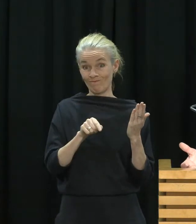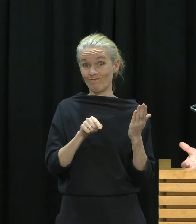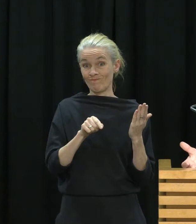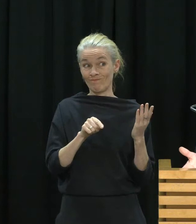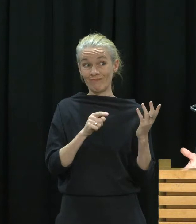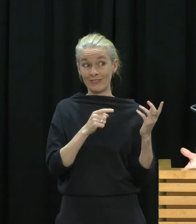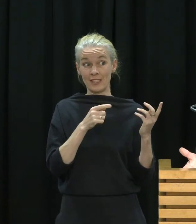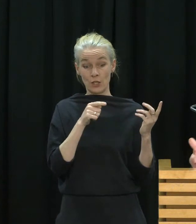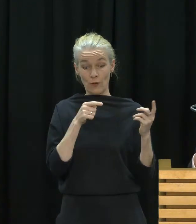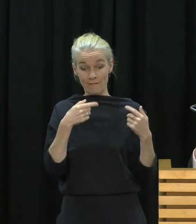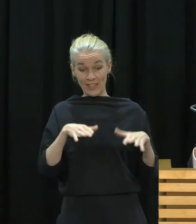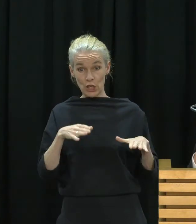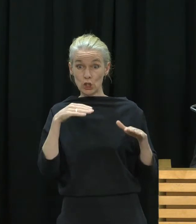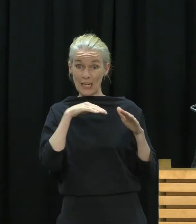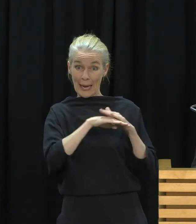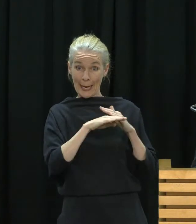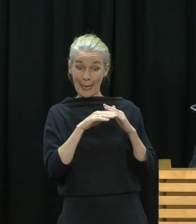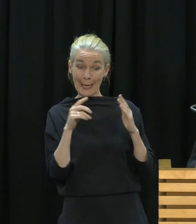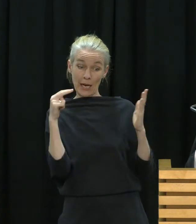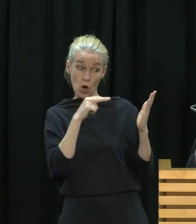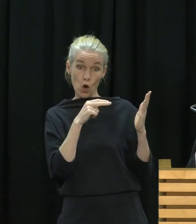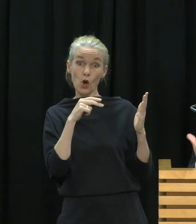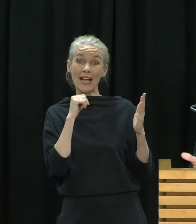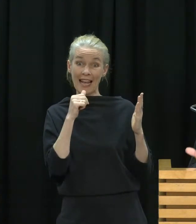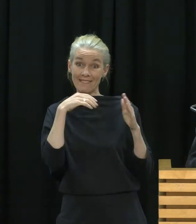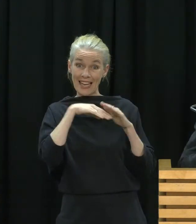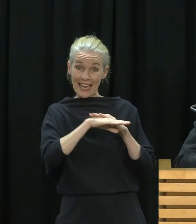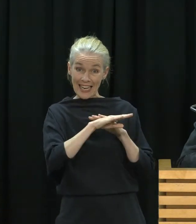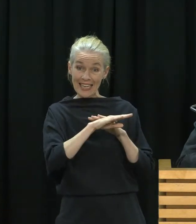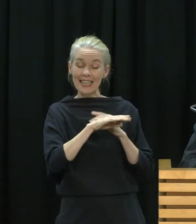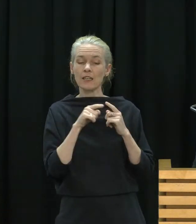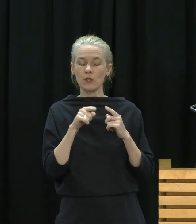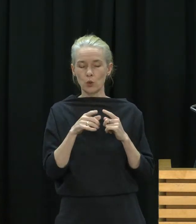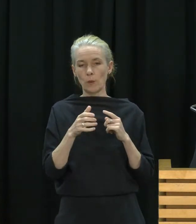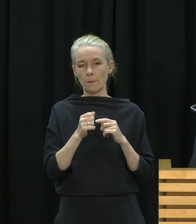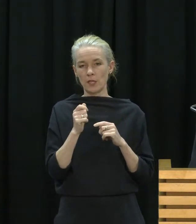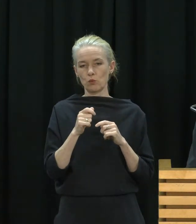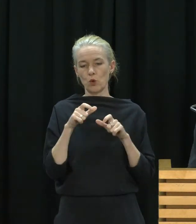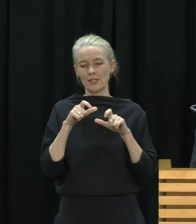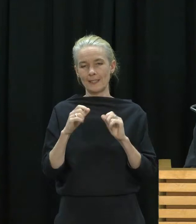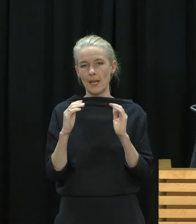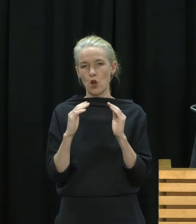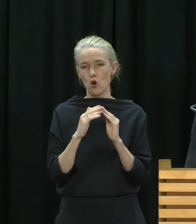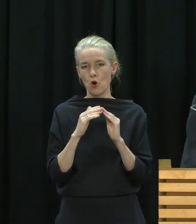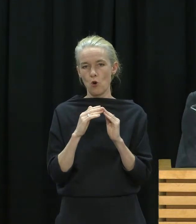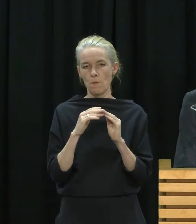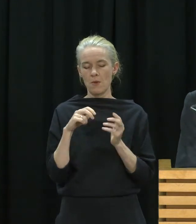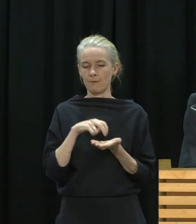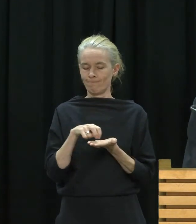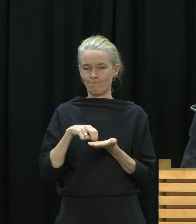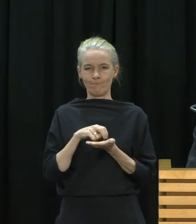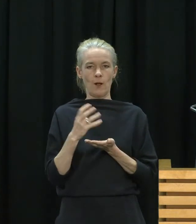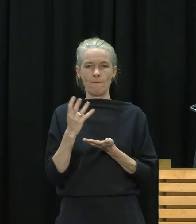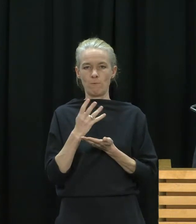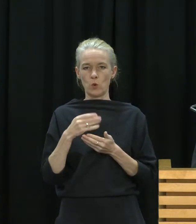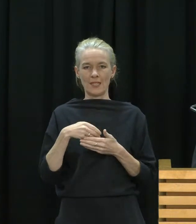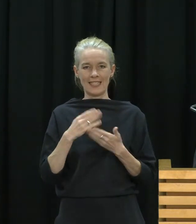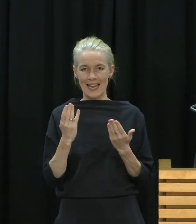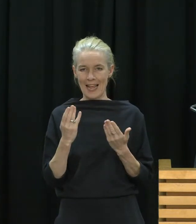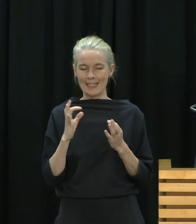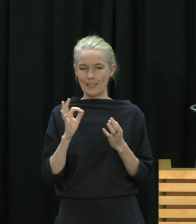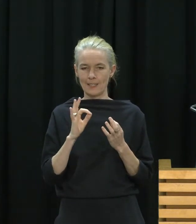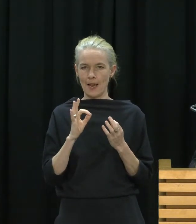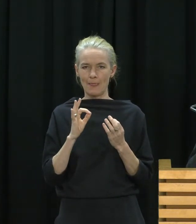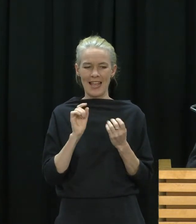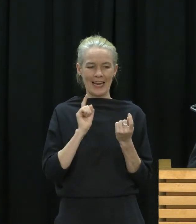and informed that they must monitor their health for 14 days since they were in Sydney or since they arrived, just as we should all be doing